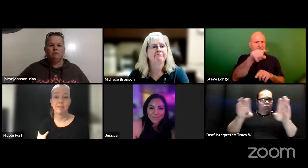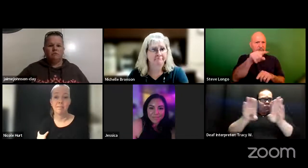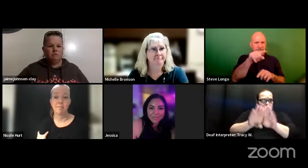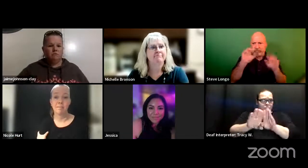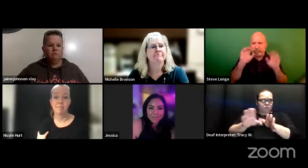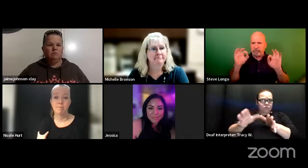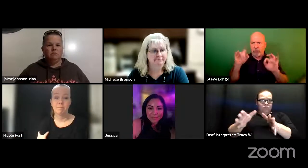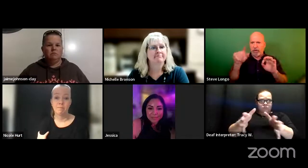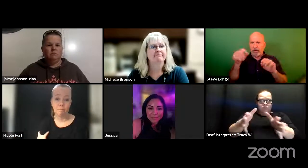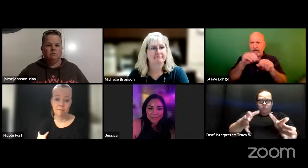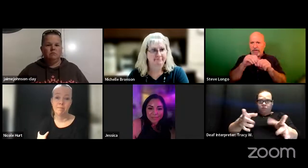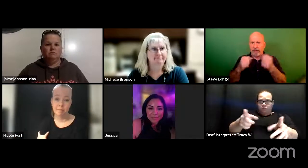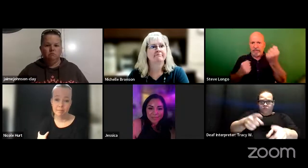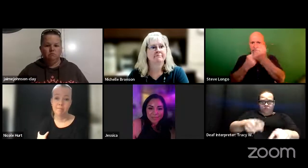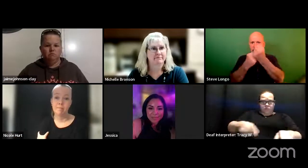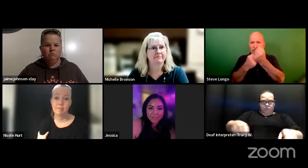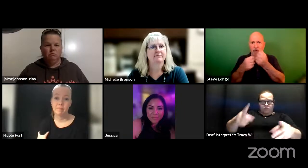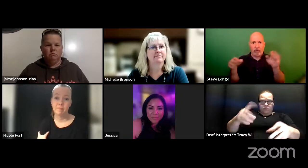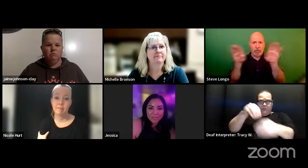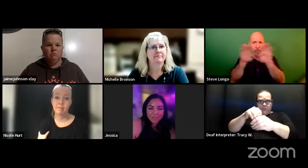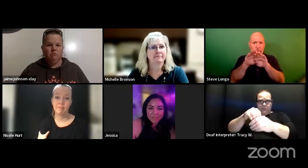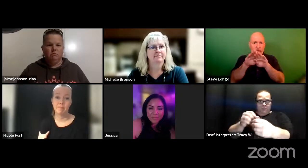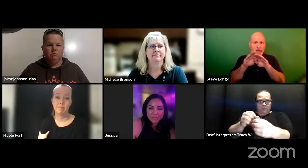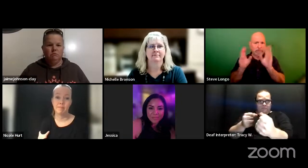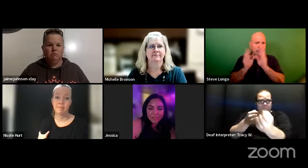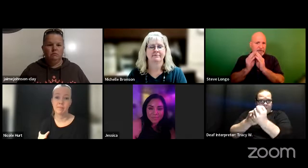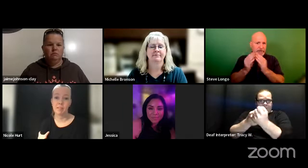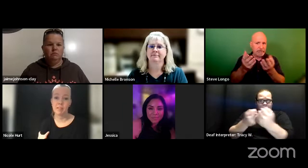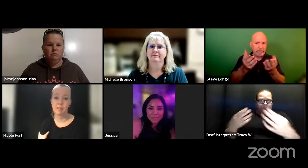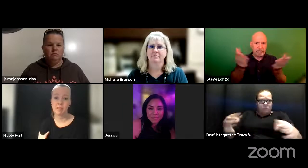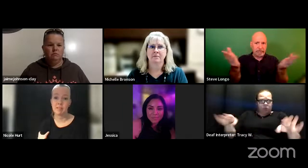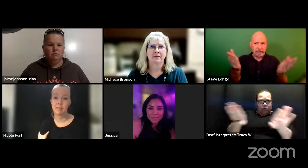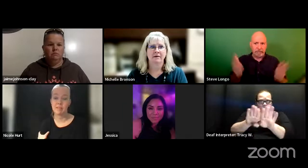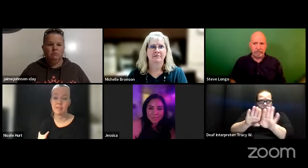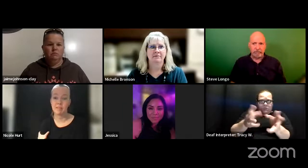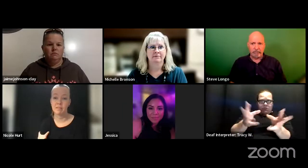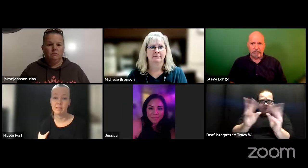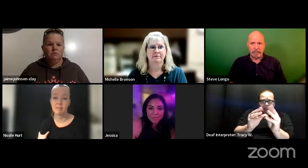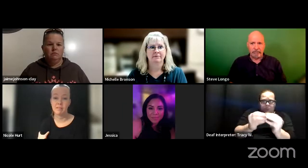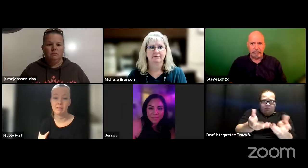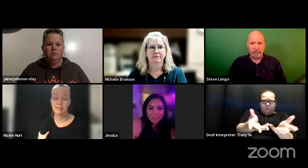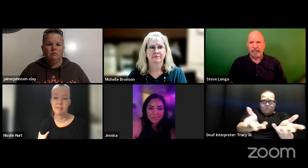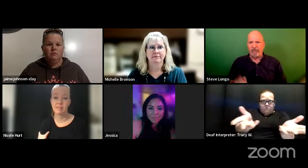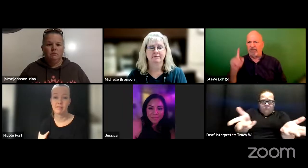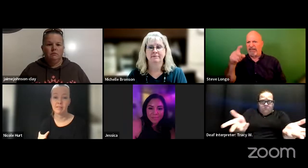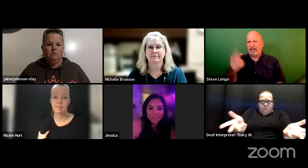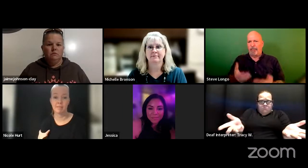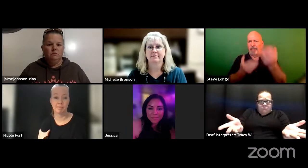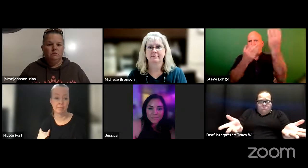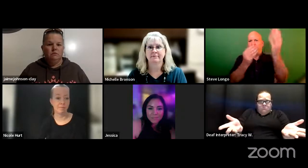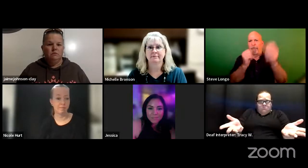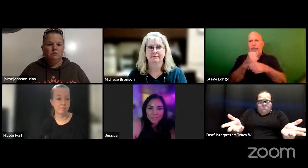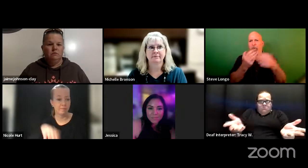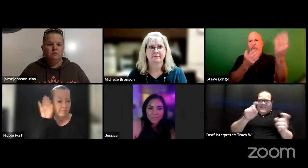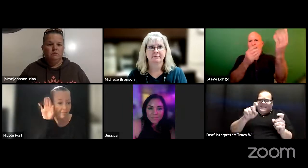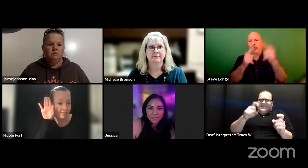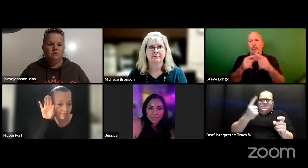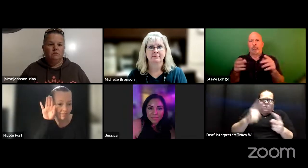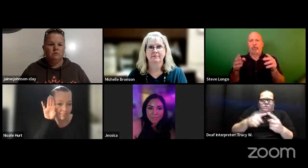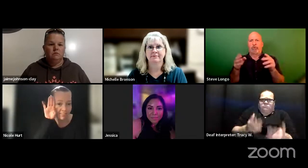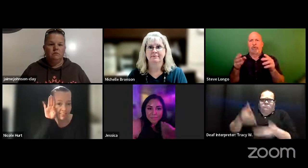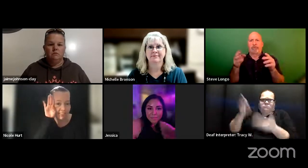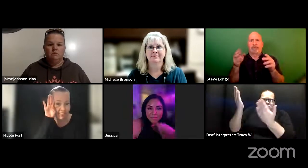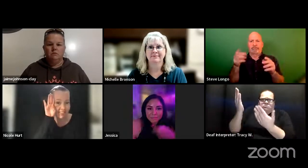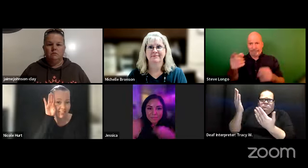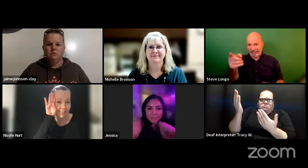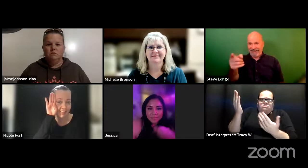are ready to, I mean, if we're all in favor of adjourning the meeting, we can move to adjournment. We